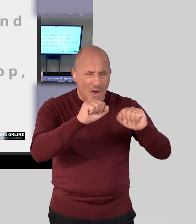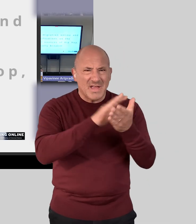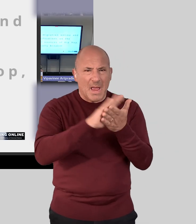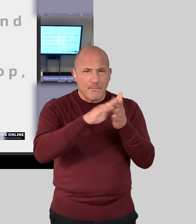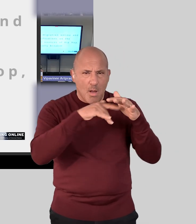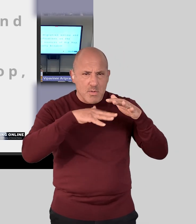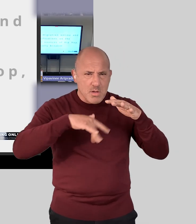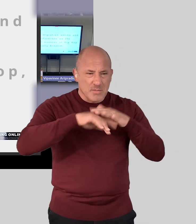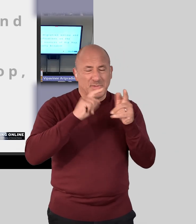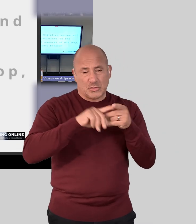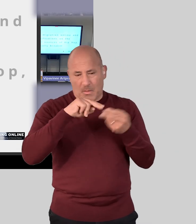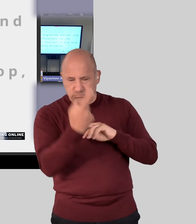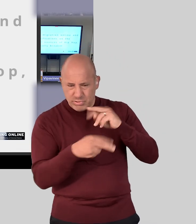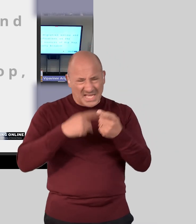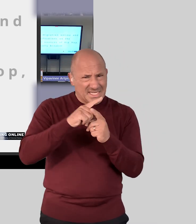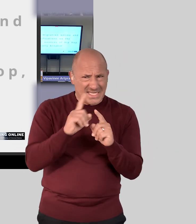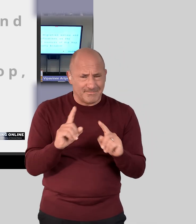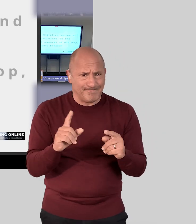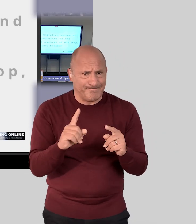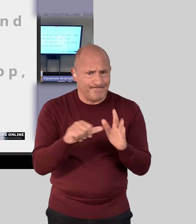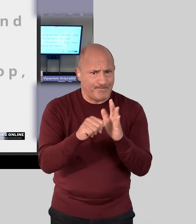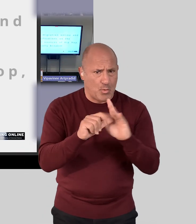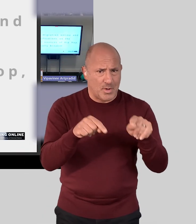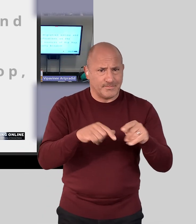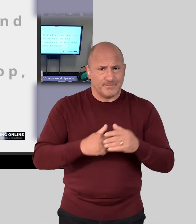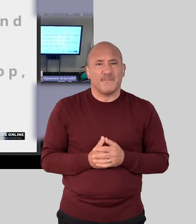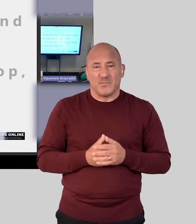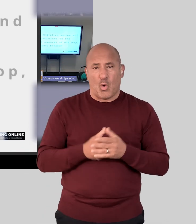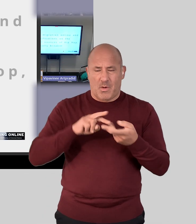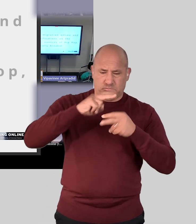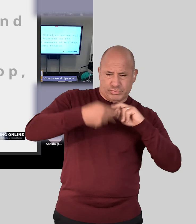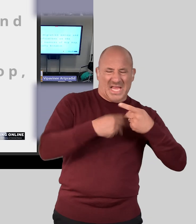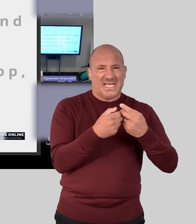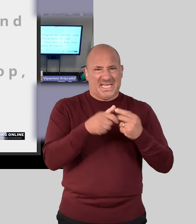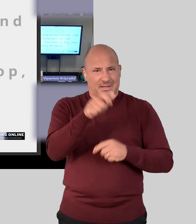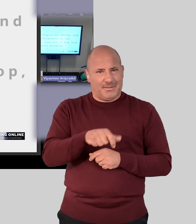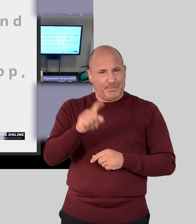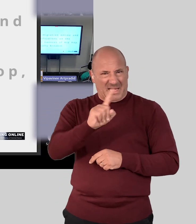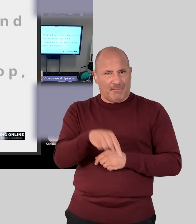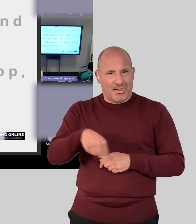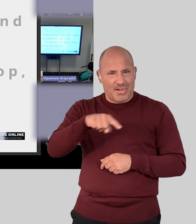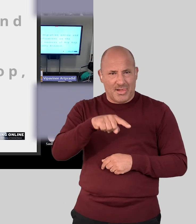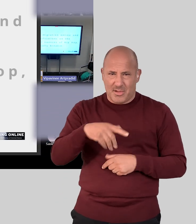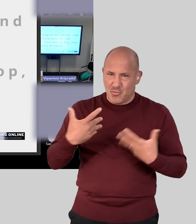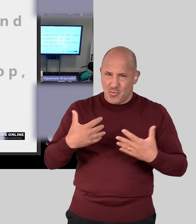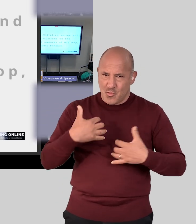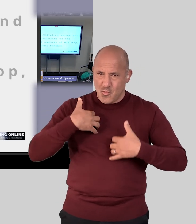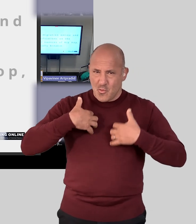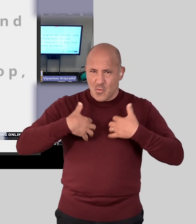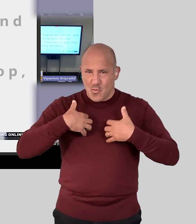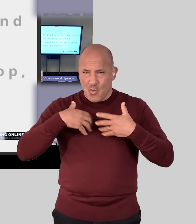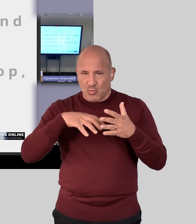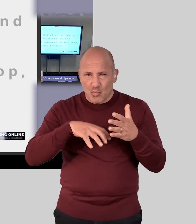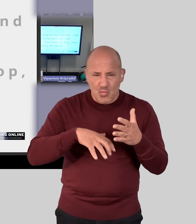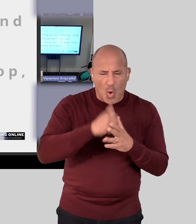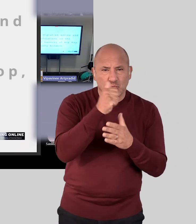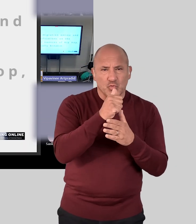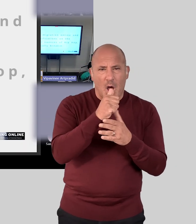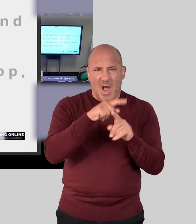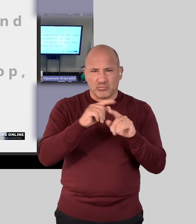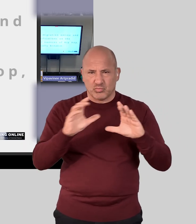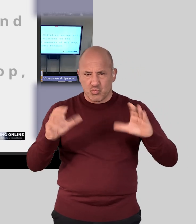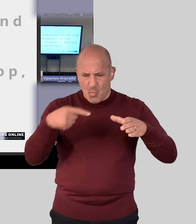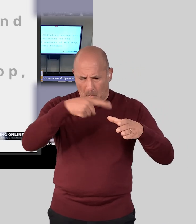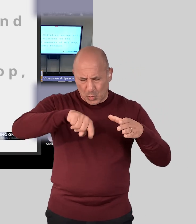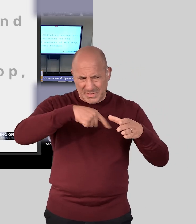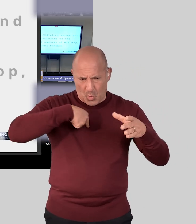specifically breaking. So coming at this both as breaking artists, but also deeply interested in the culture and